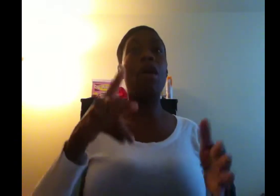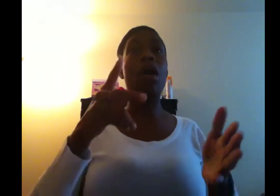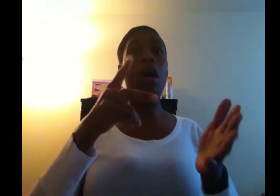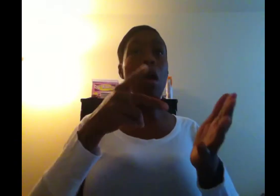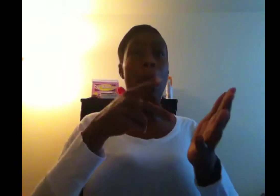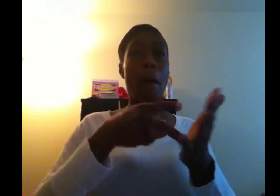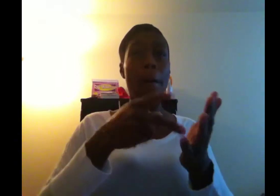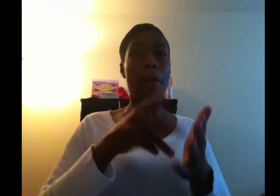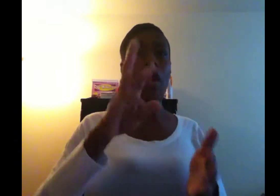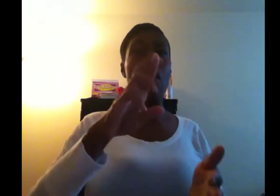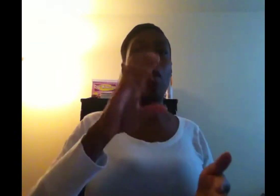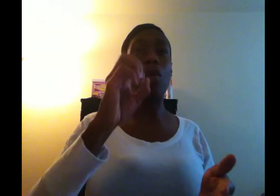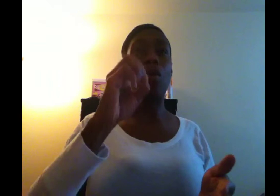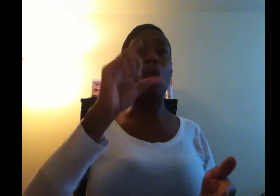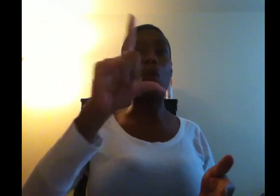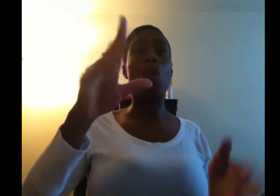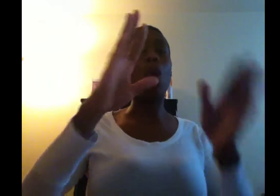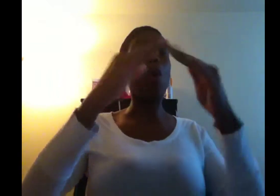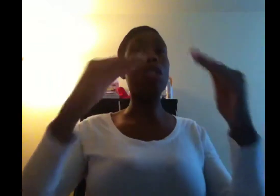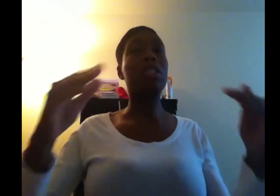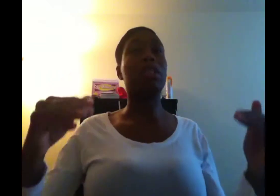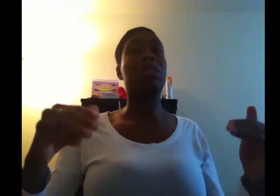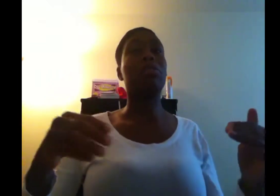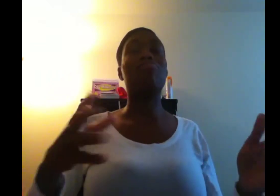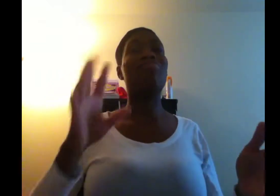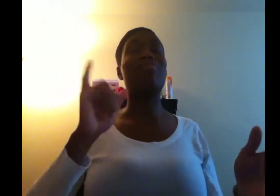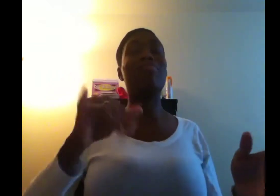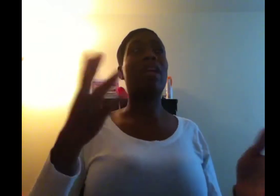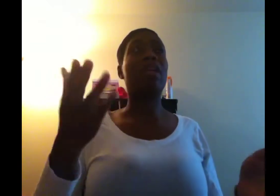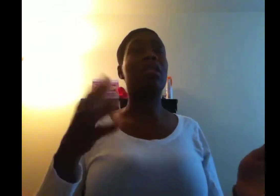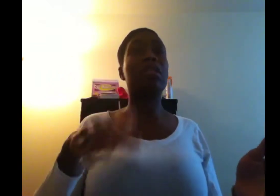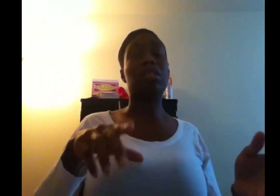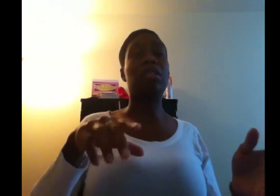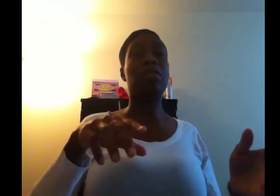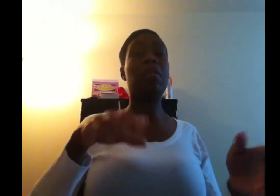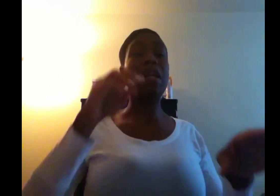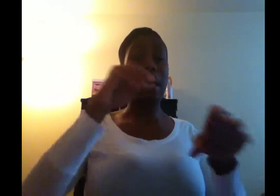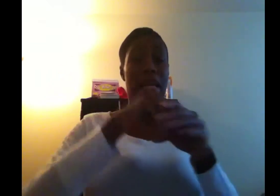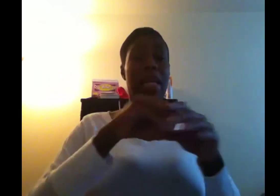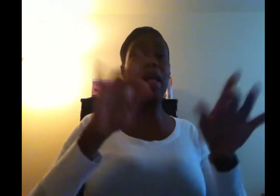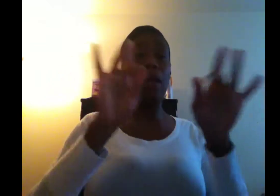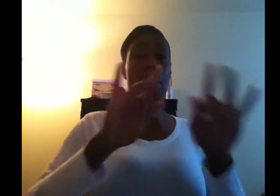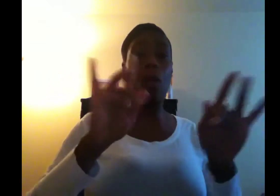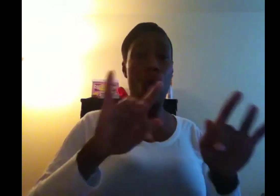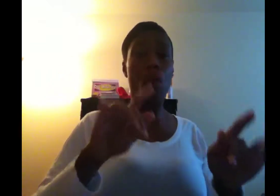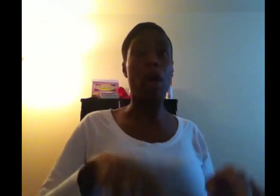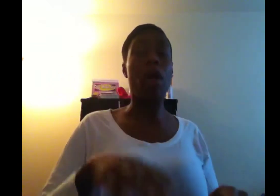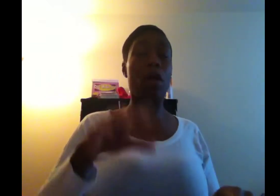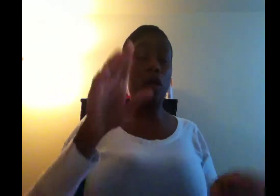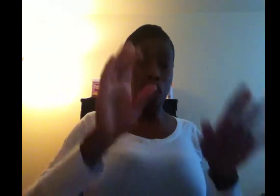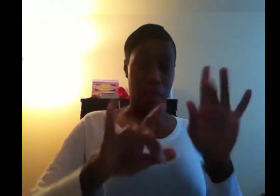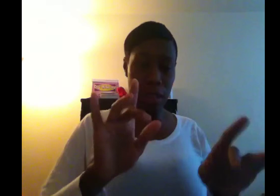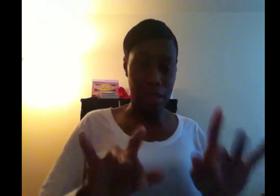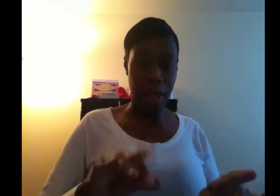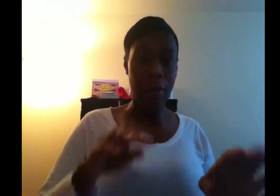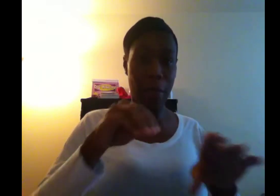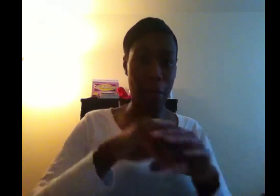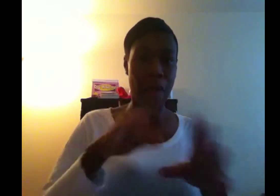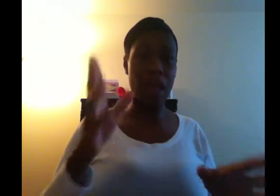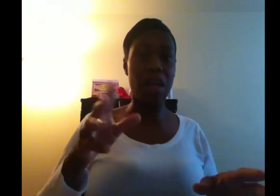a kind of program, a computer program, that you then feed in that employee's number with the hours. And what's really nice about